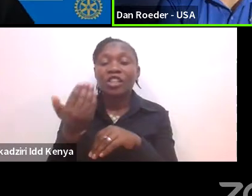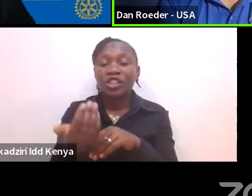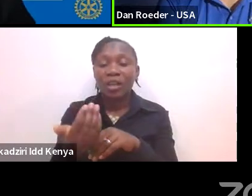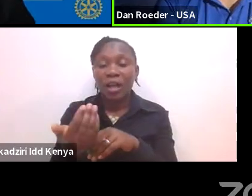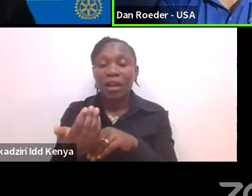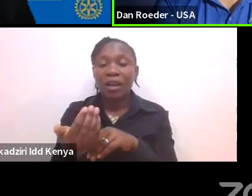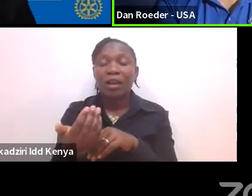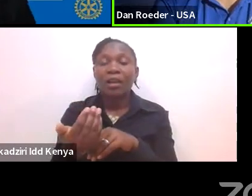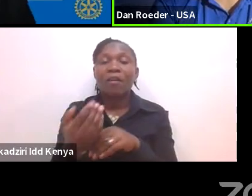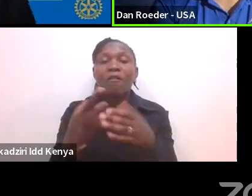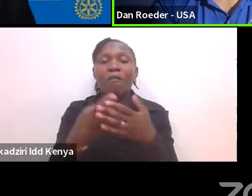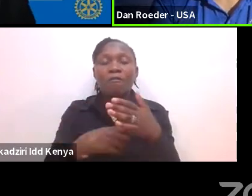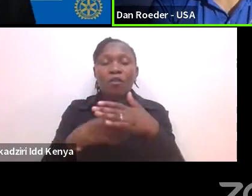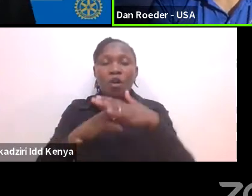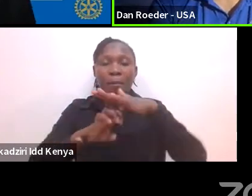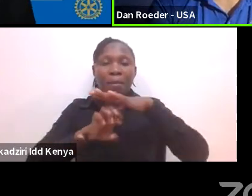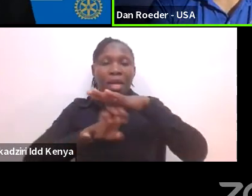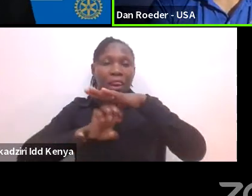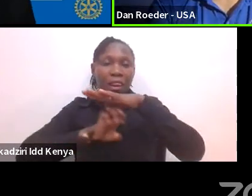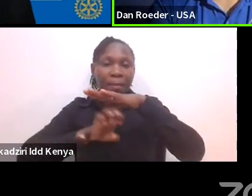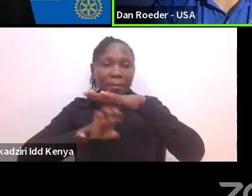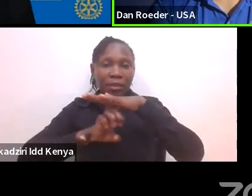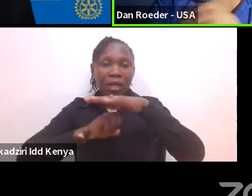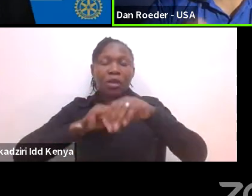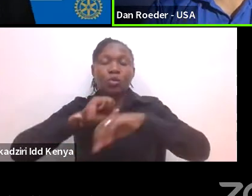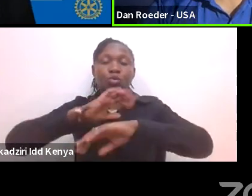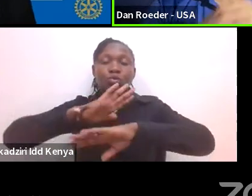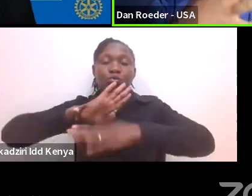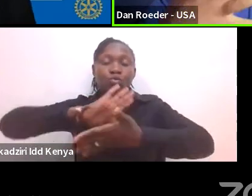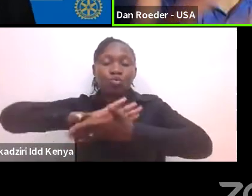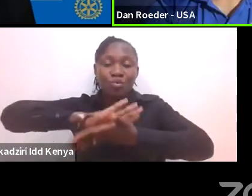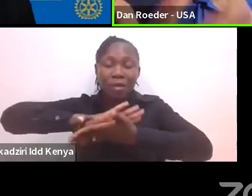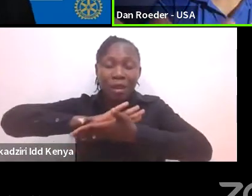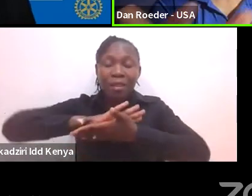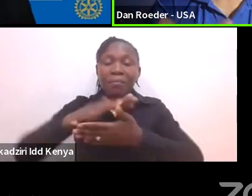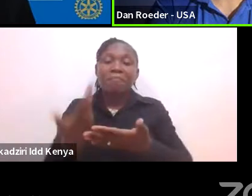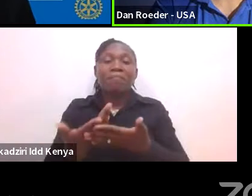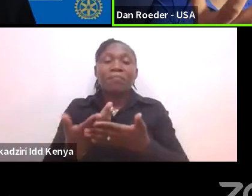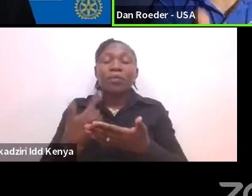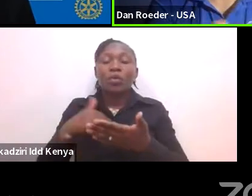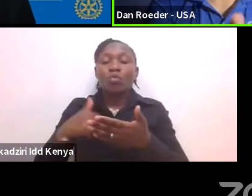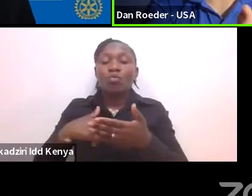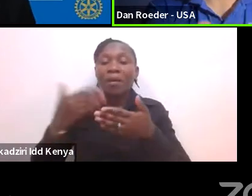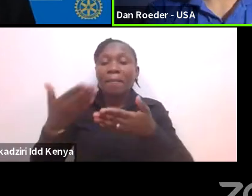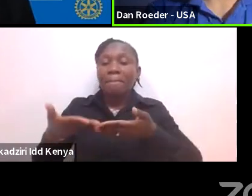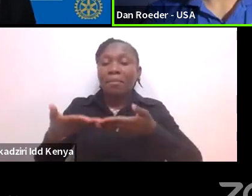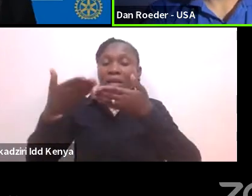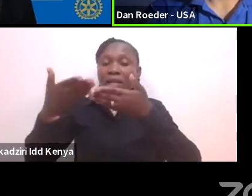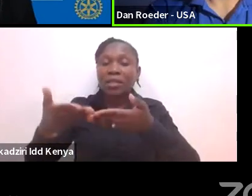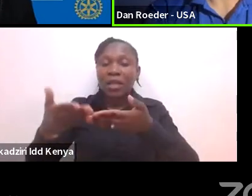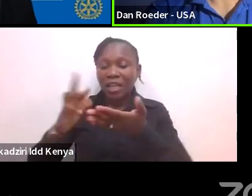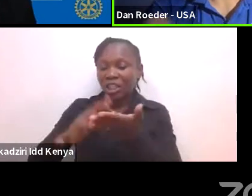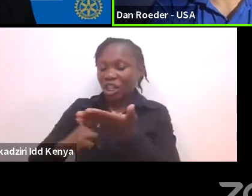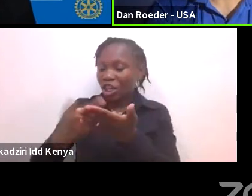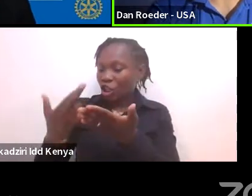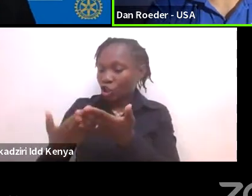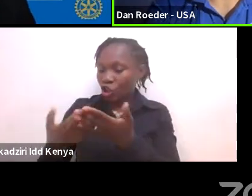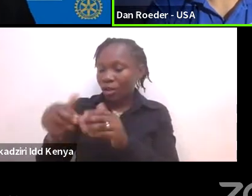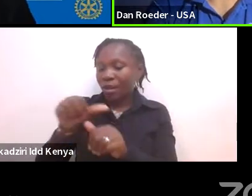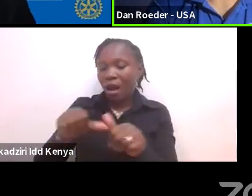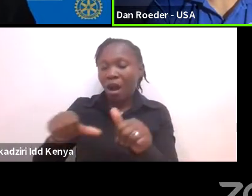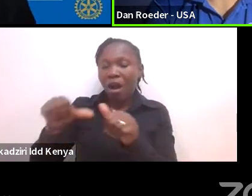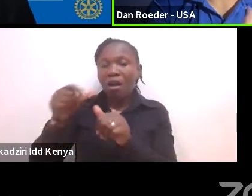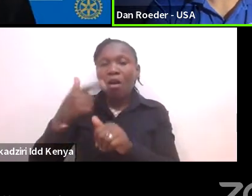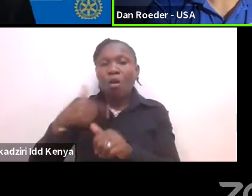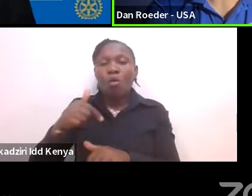kindergarten level is embracing wonder, because you get to present, here are the resources around us. What do you